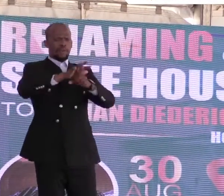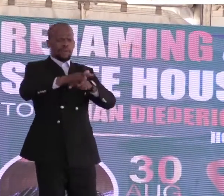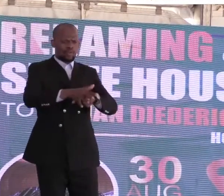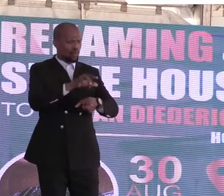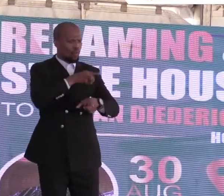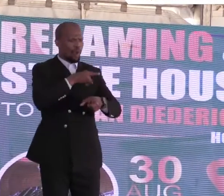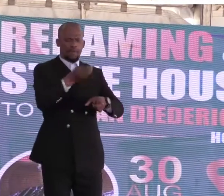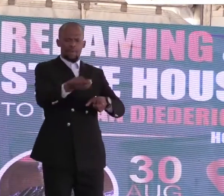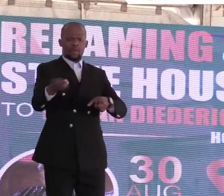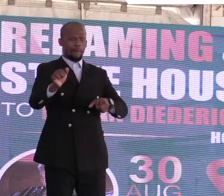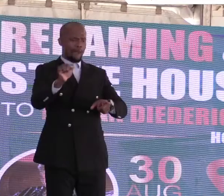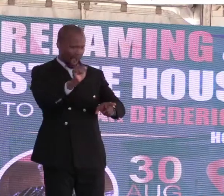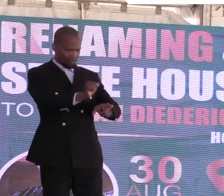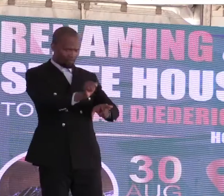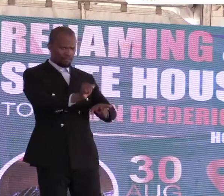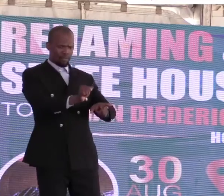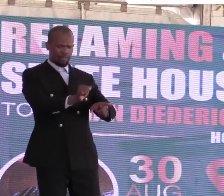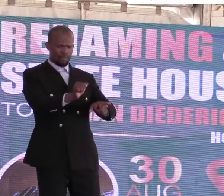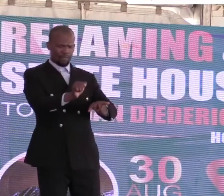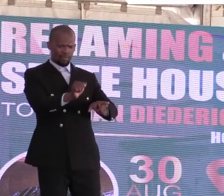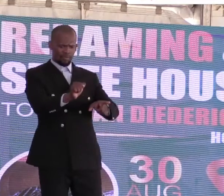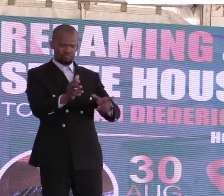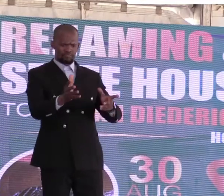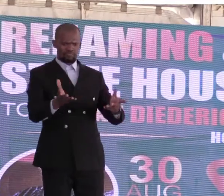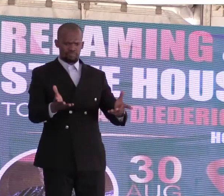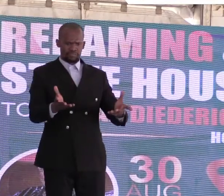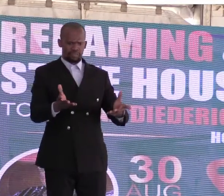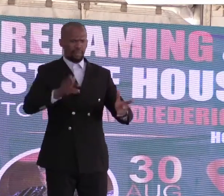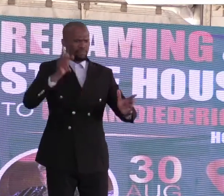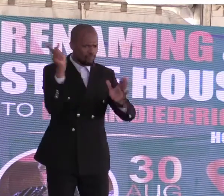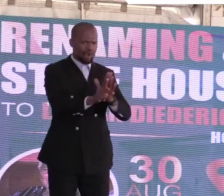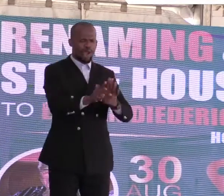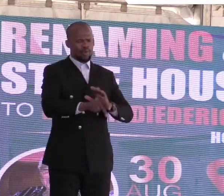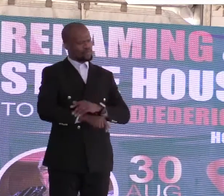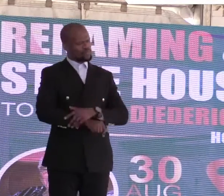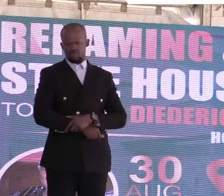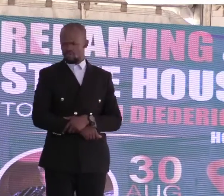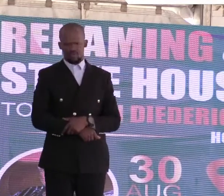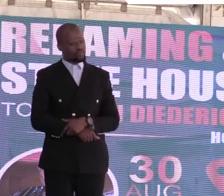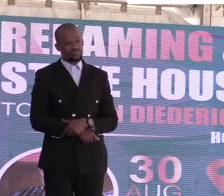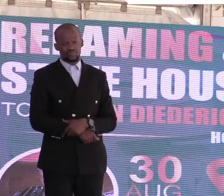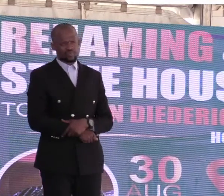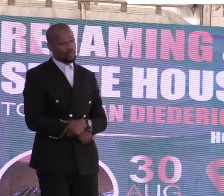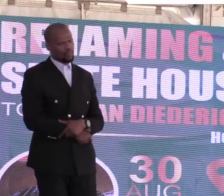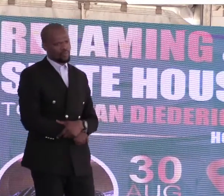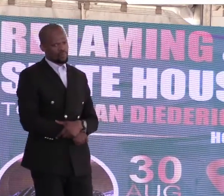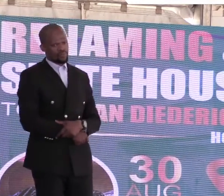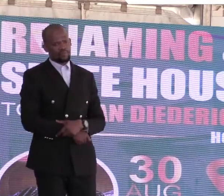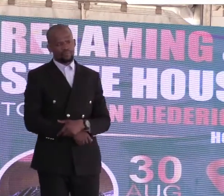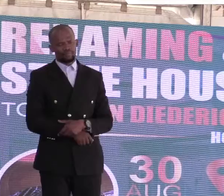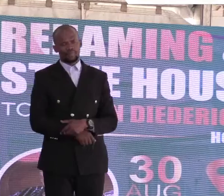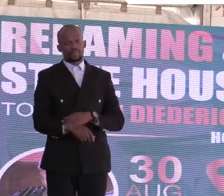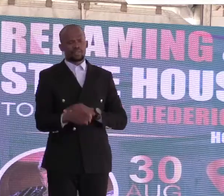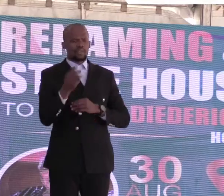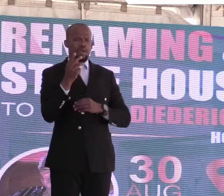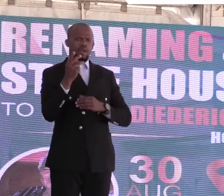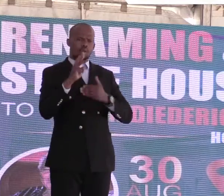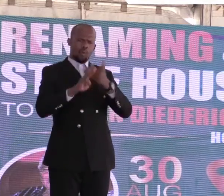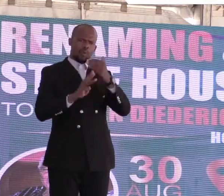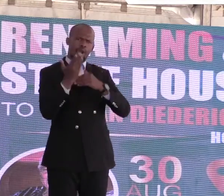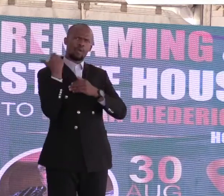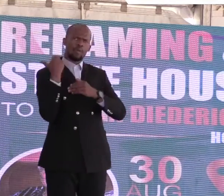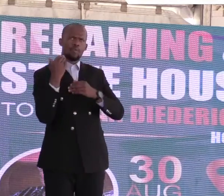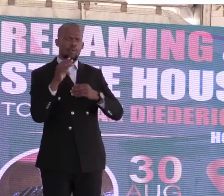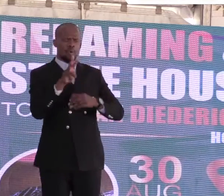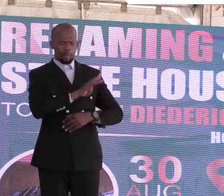their children and grandchildren could be brutalized today. A week ago, the Minister of